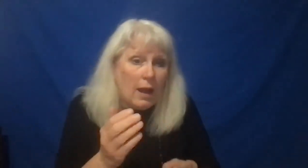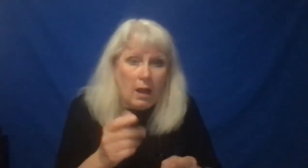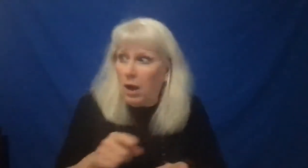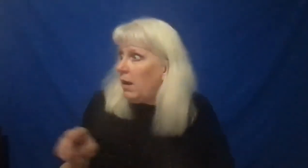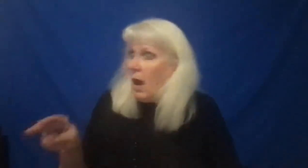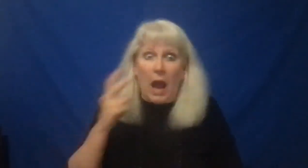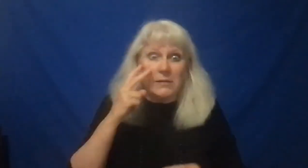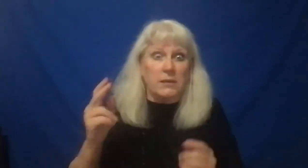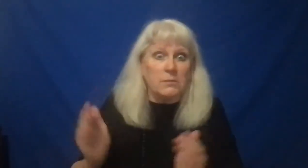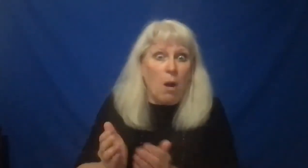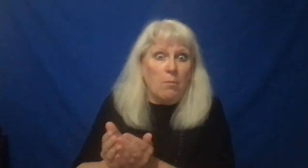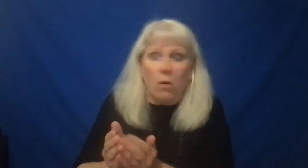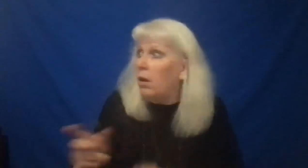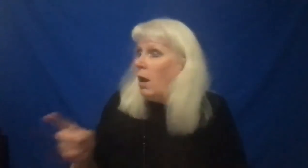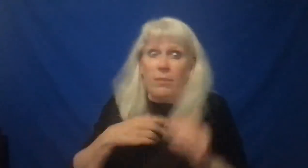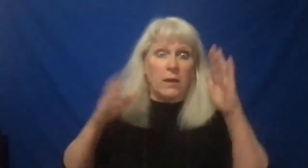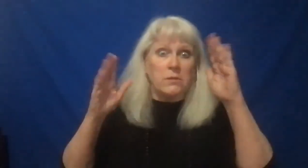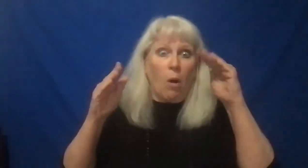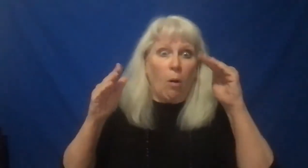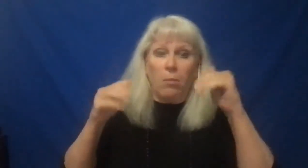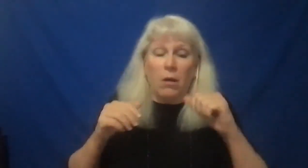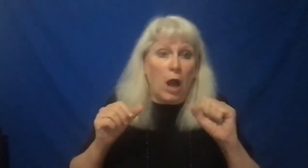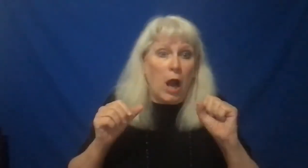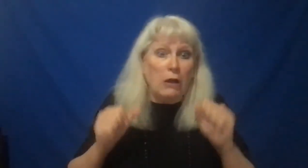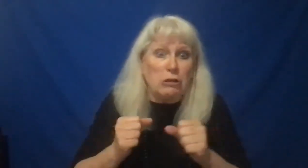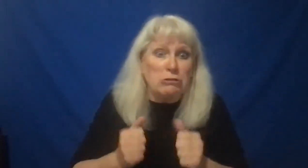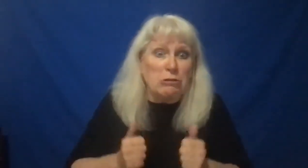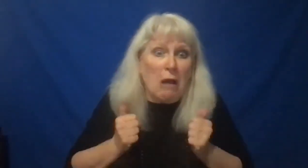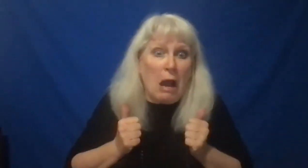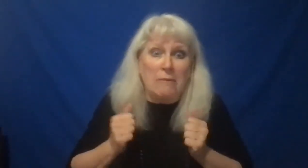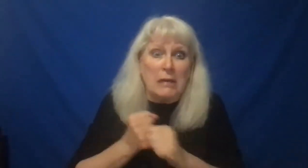for a future, because that lifeboat can allow,